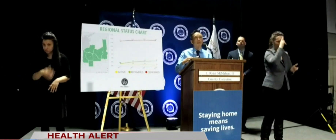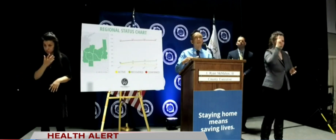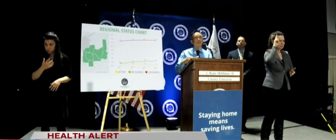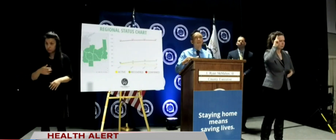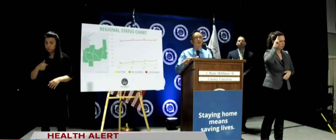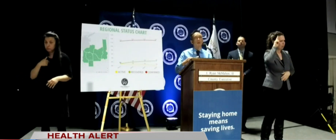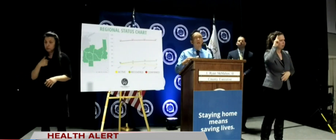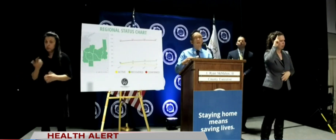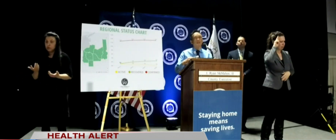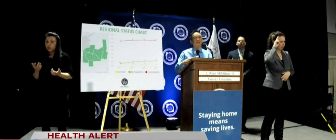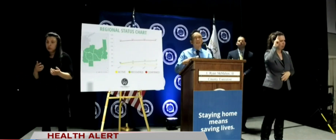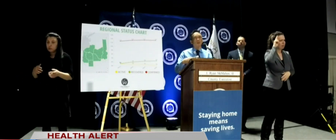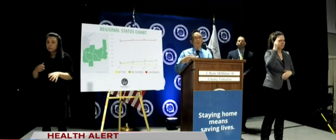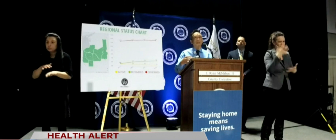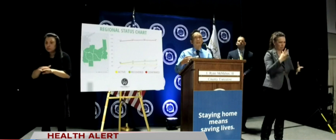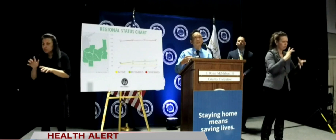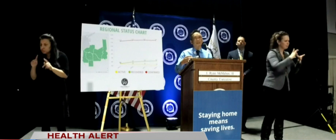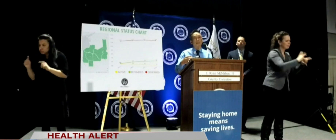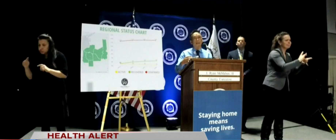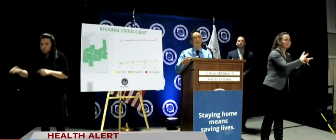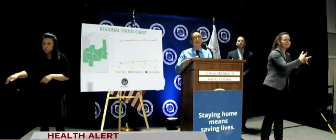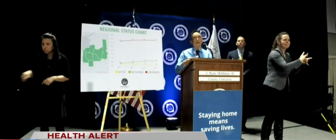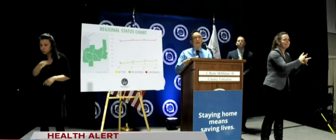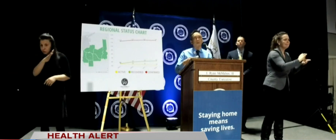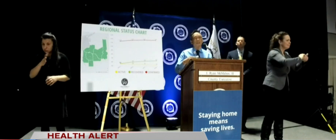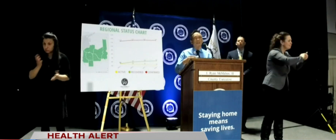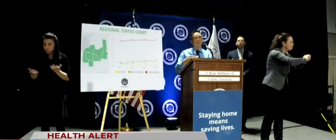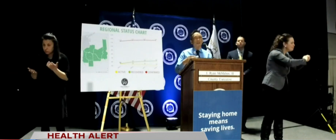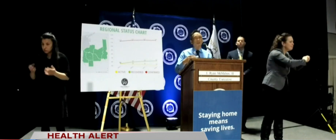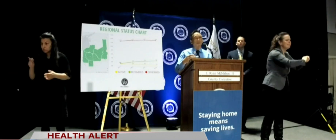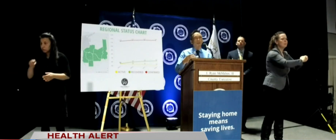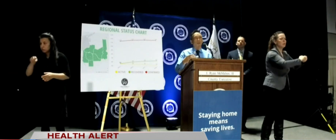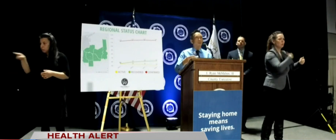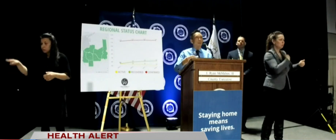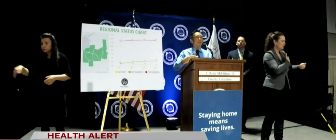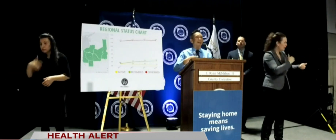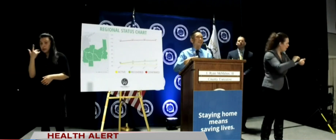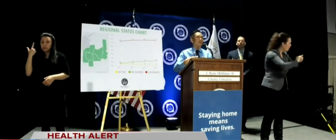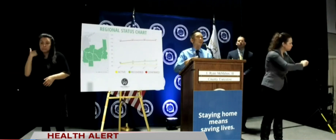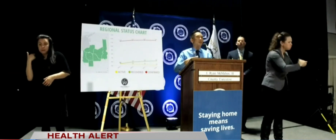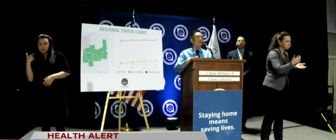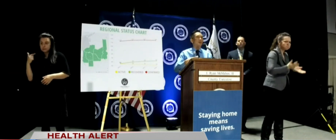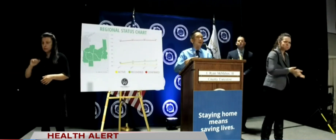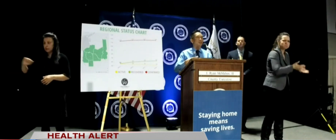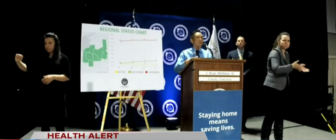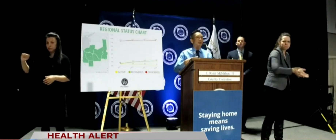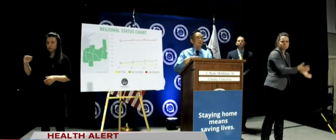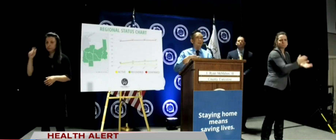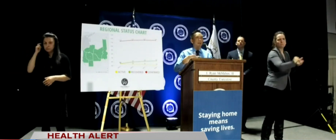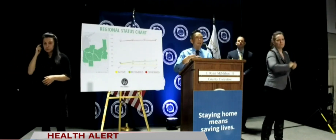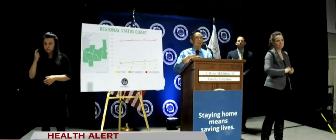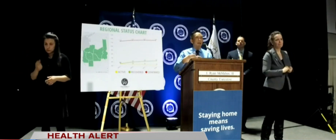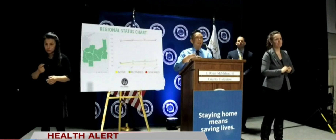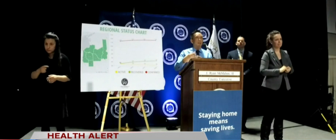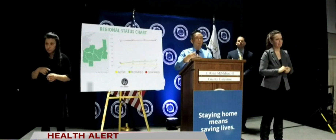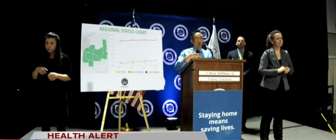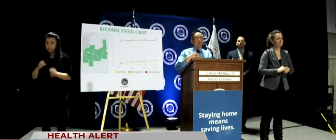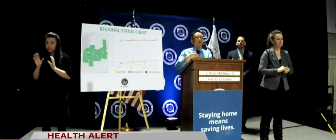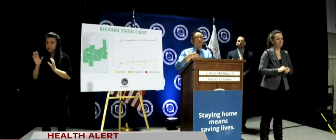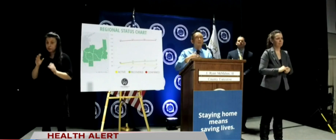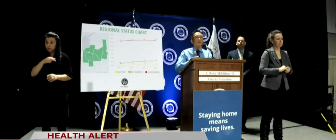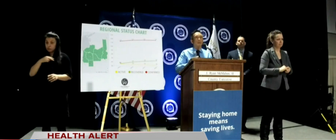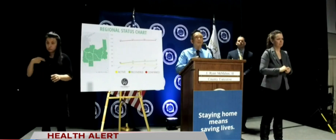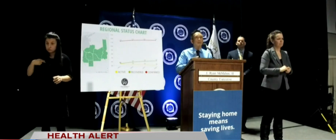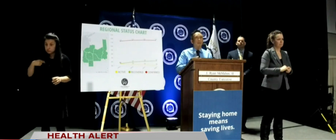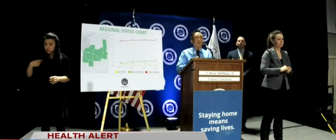this coordination. So there's definitely a willingness to do that. We just need to pretty much be matched up with another hospital and then end up working